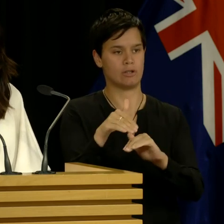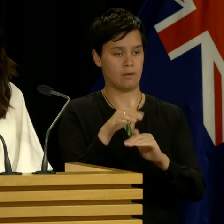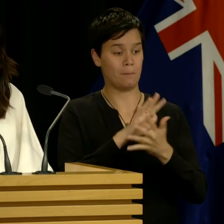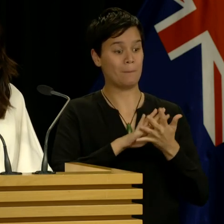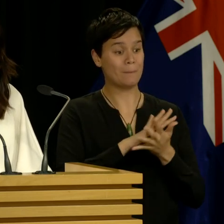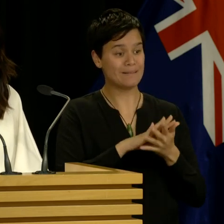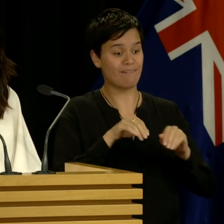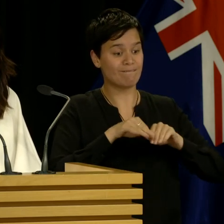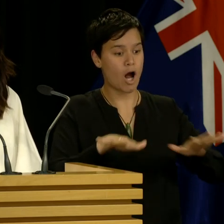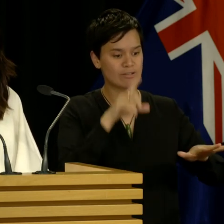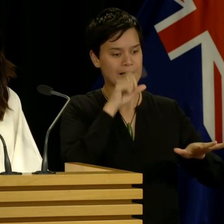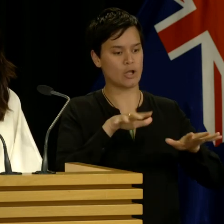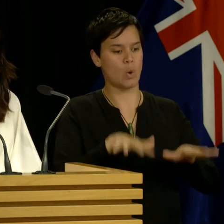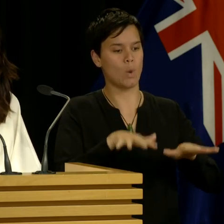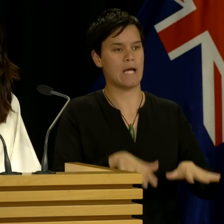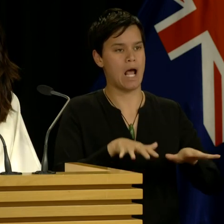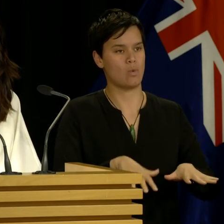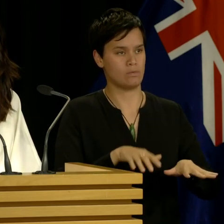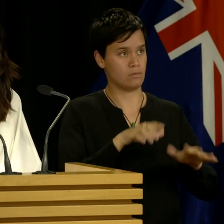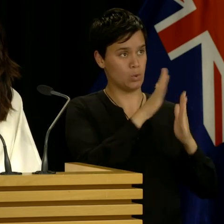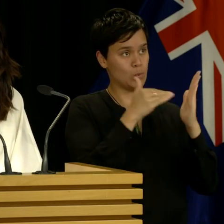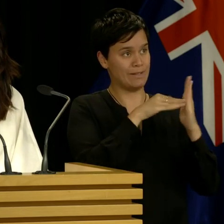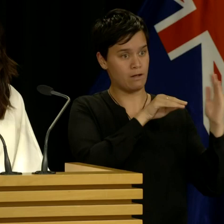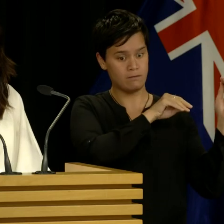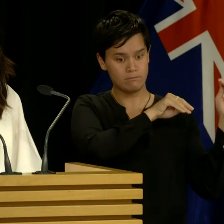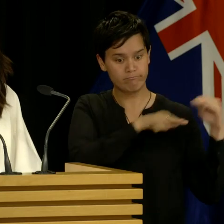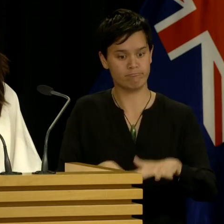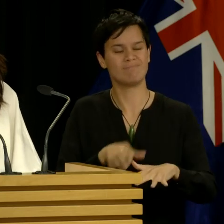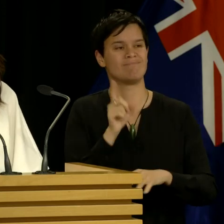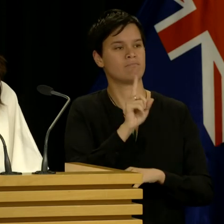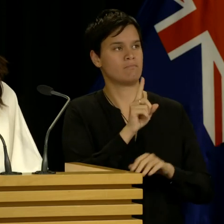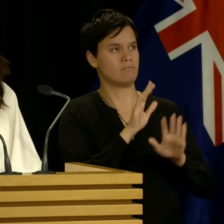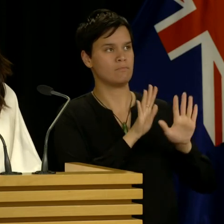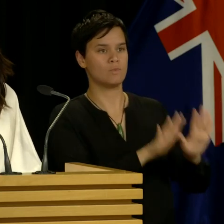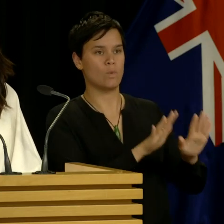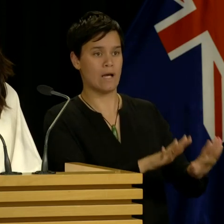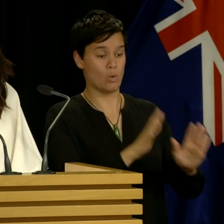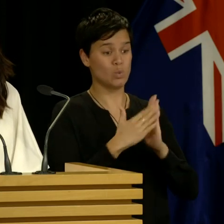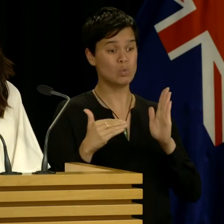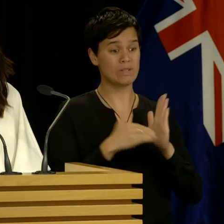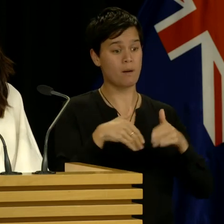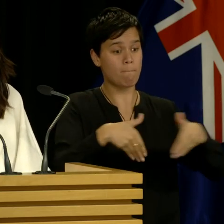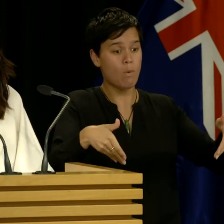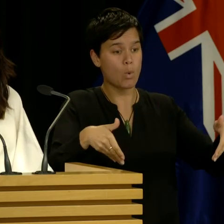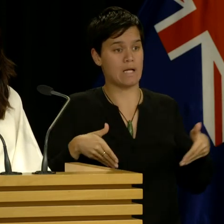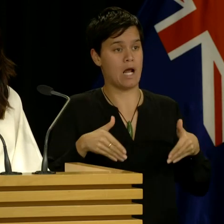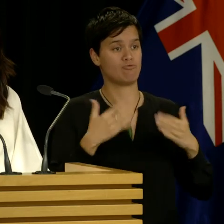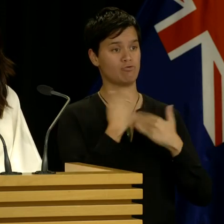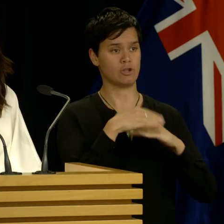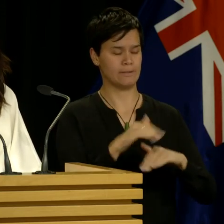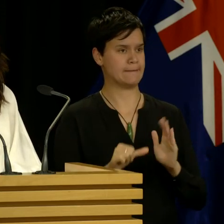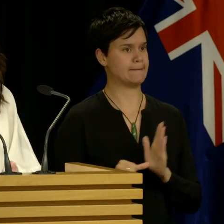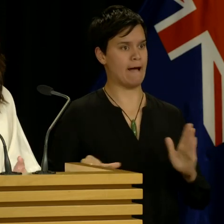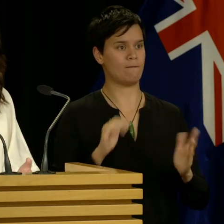virus from transmission here in New Zealand, and they remain some of the toughest in the world. So we will keep in place